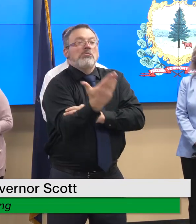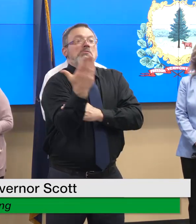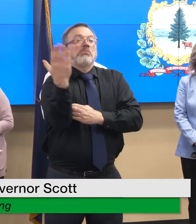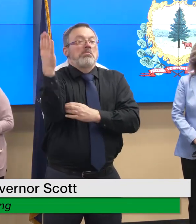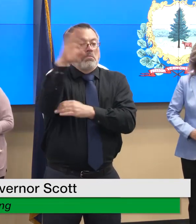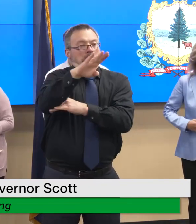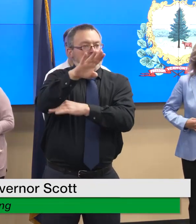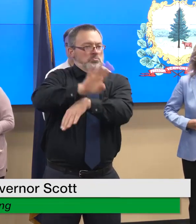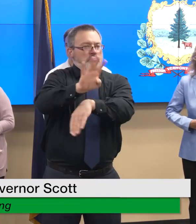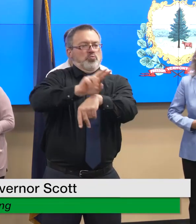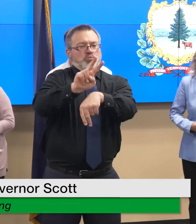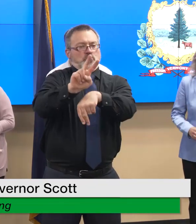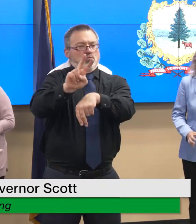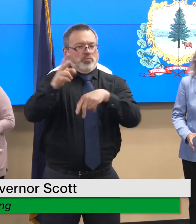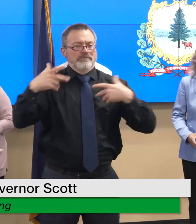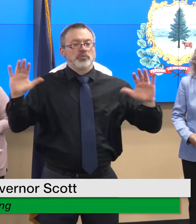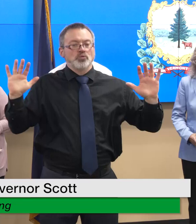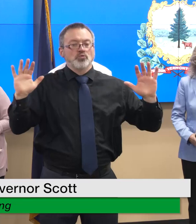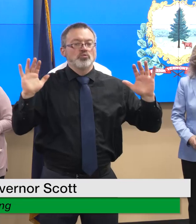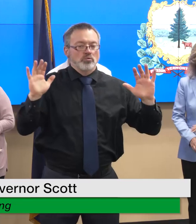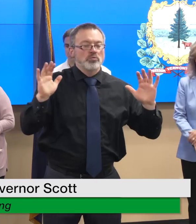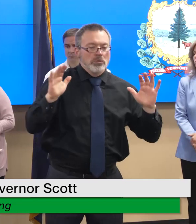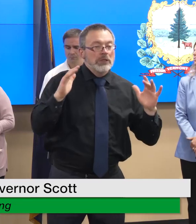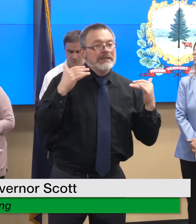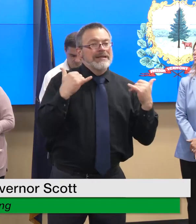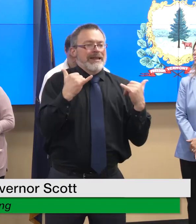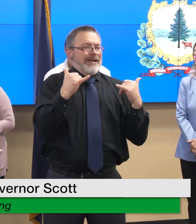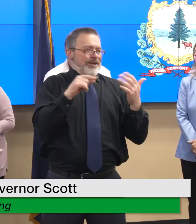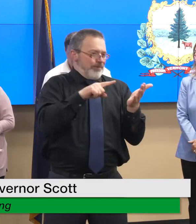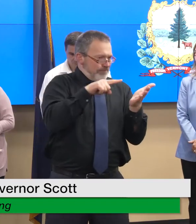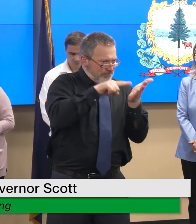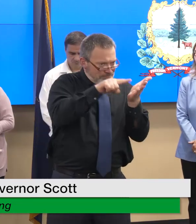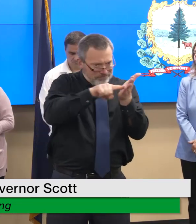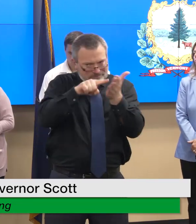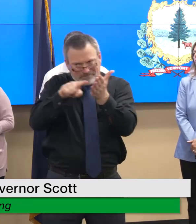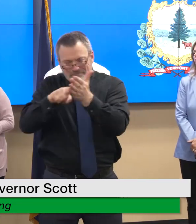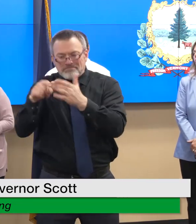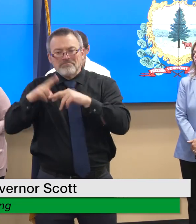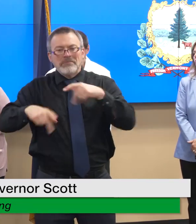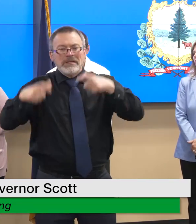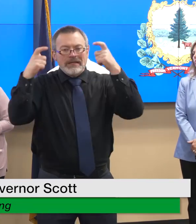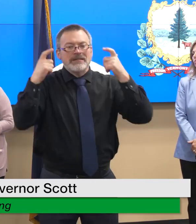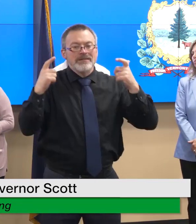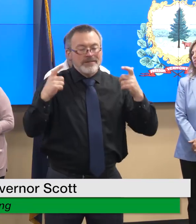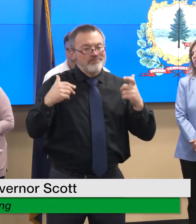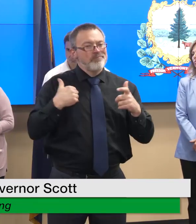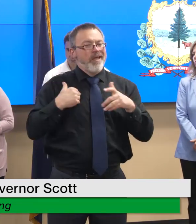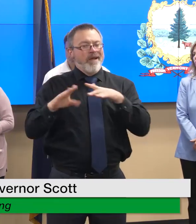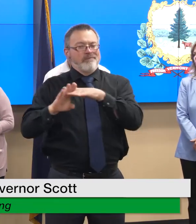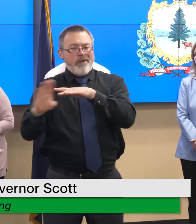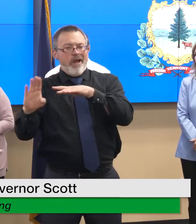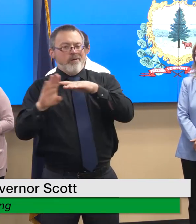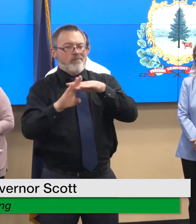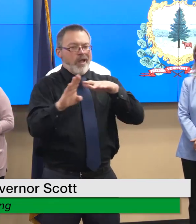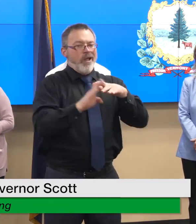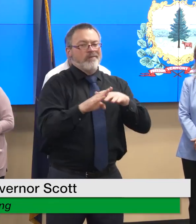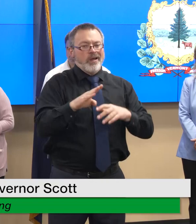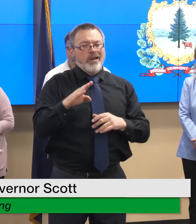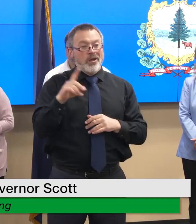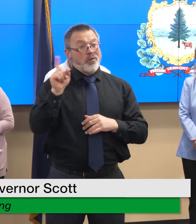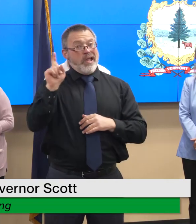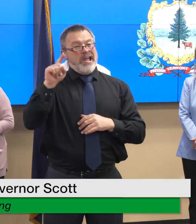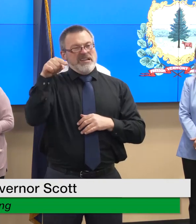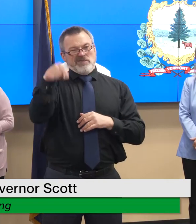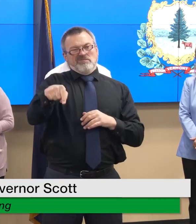destroyed buildings. The teams continued to perform evacuations in the hardest hit areas of Lindenville until